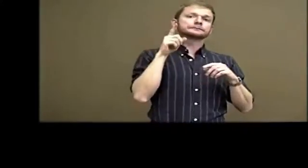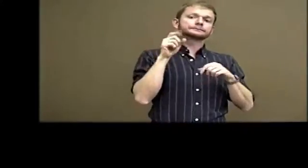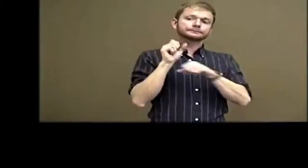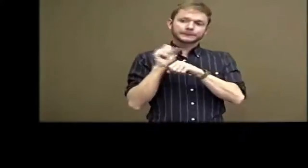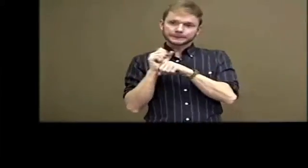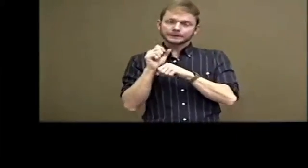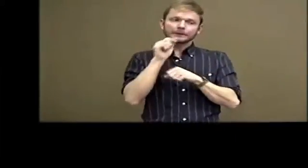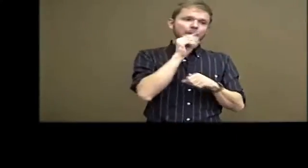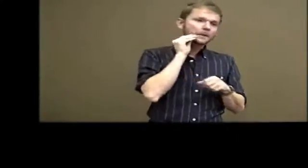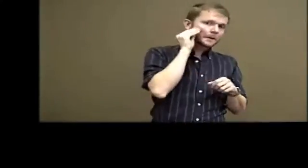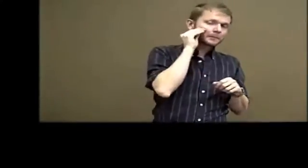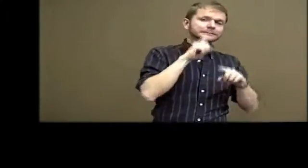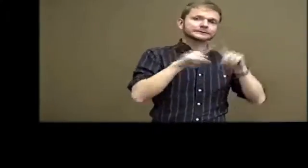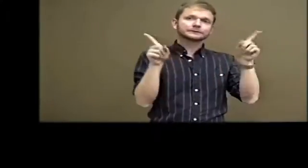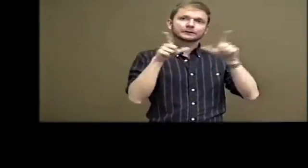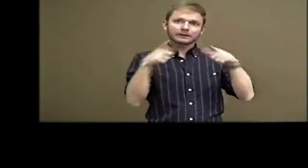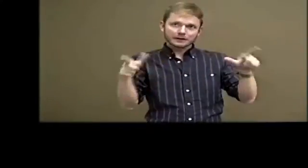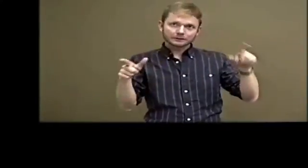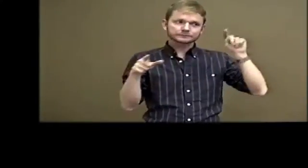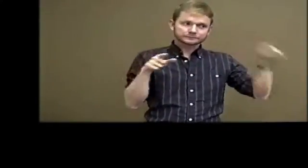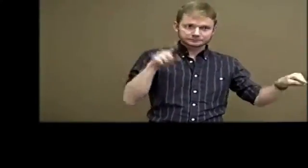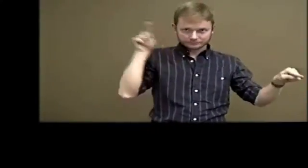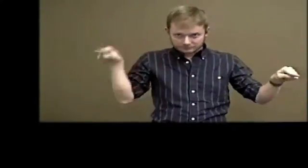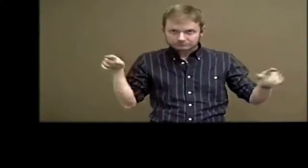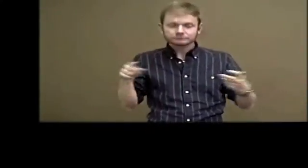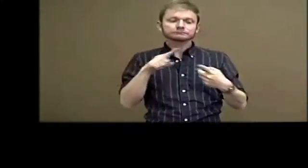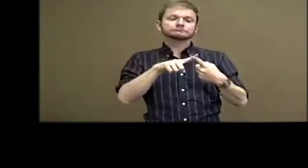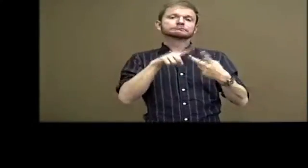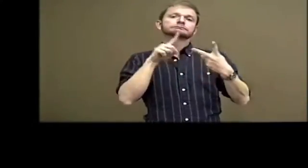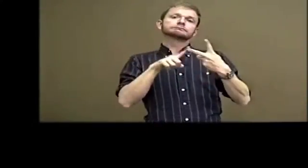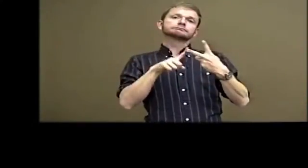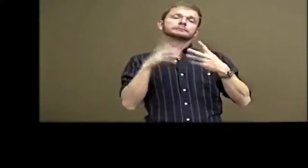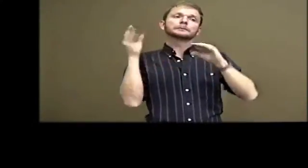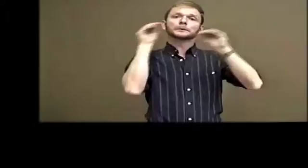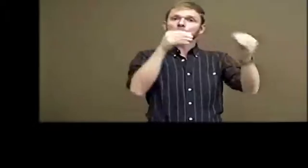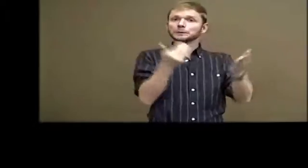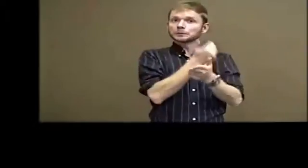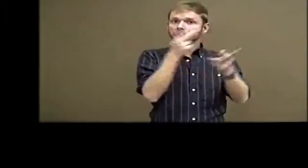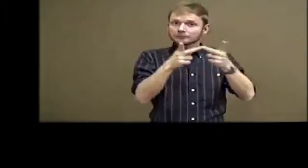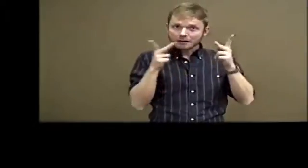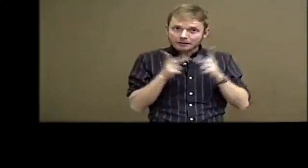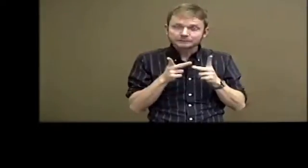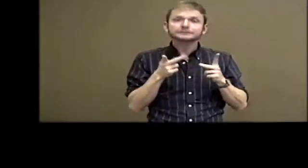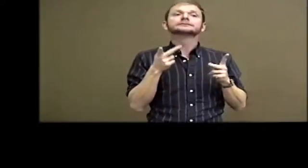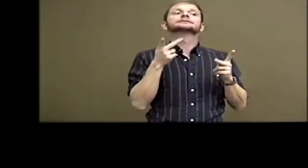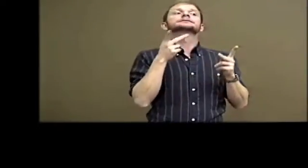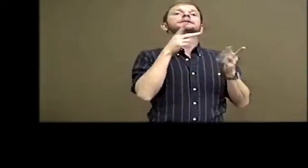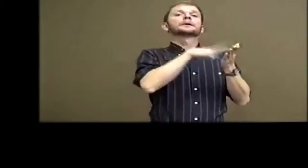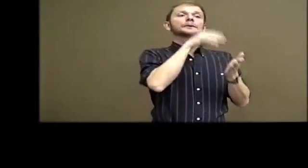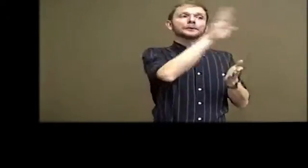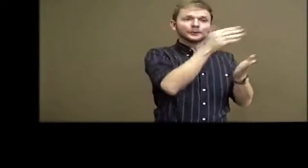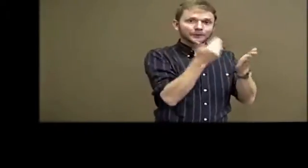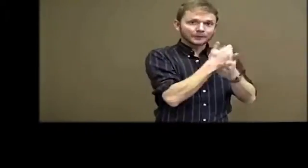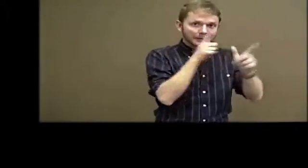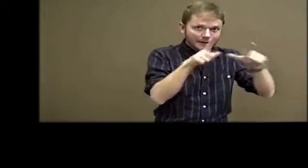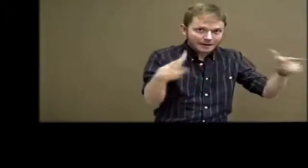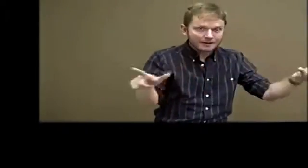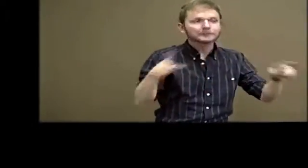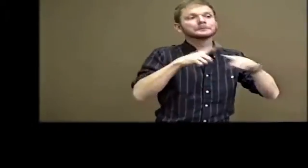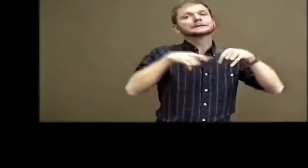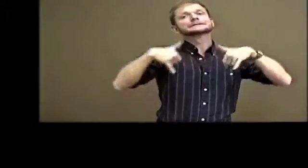bilingual. One example might be that the languages between work and home may be different, or if someone moves to a new place and learns a new language over there, they will